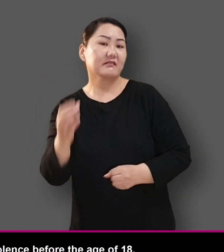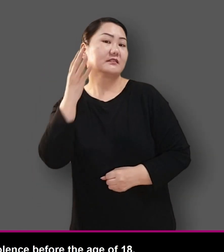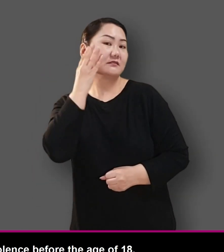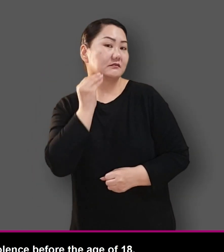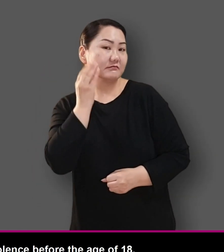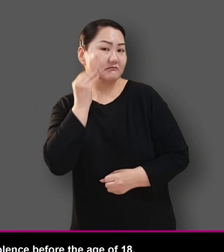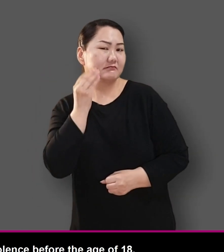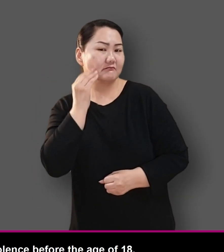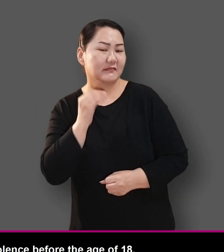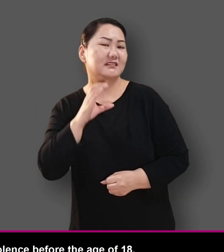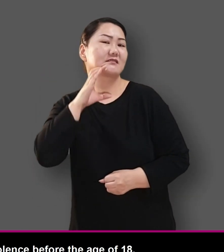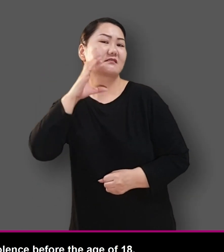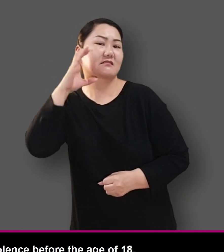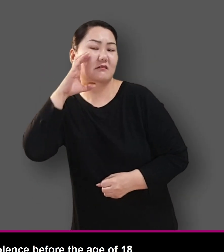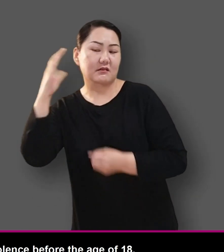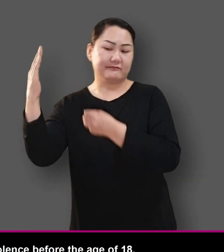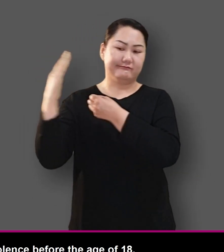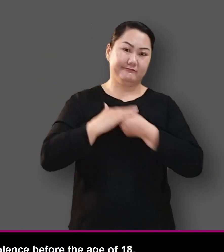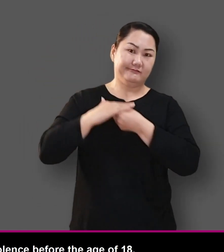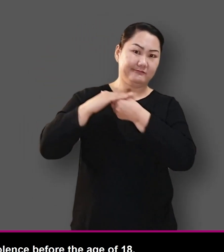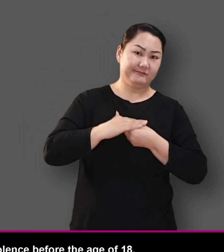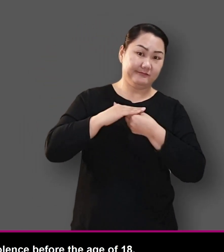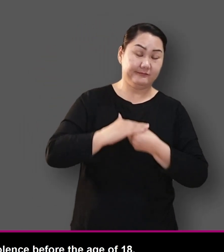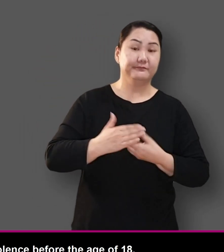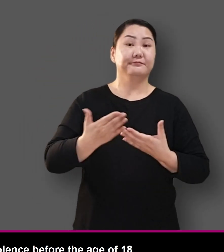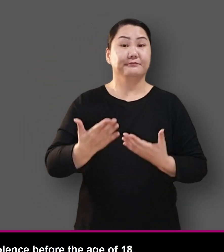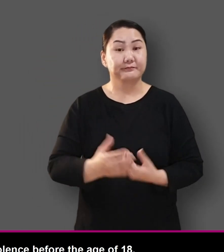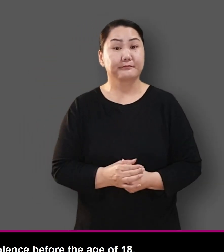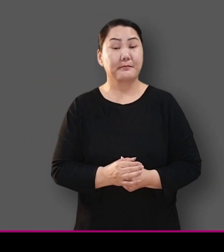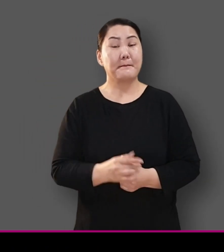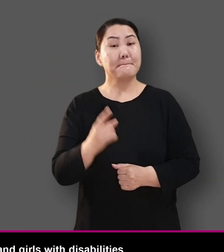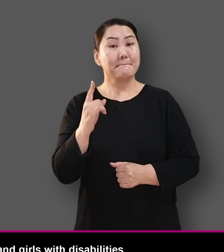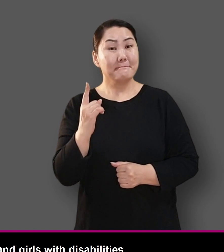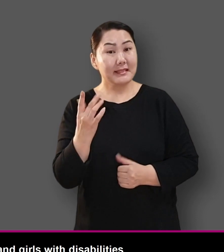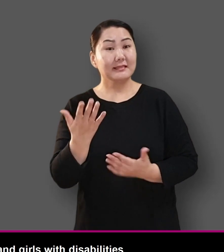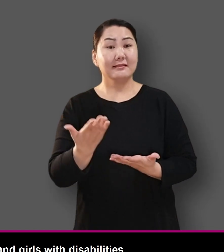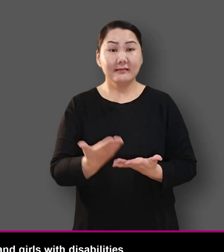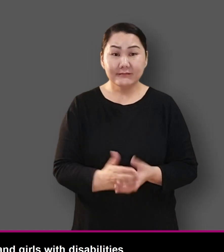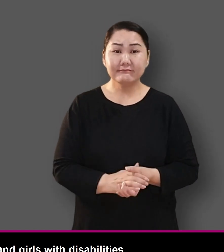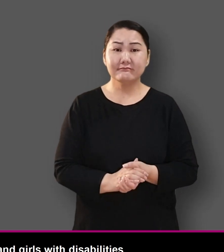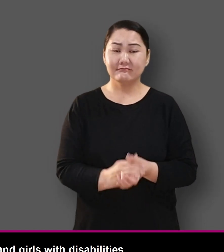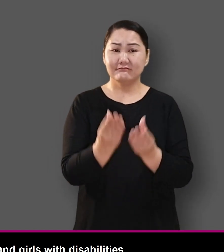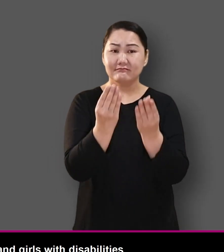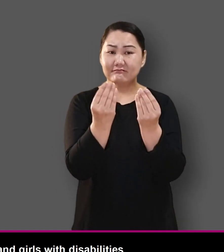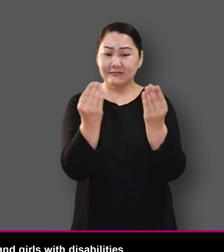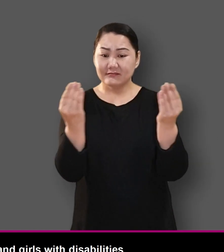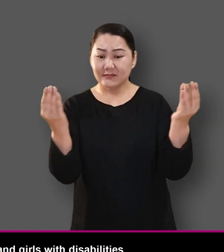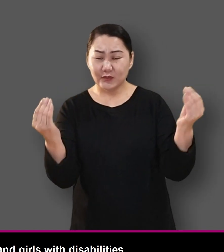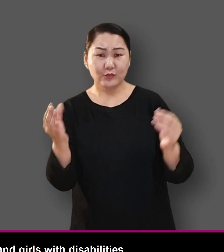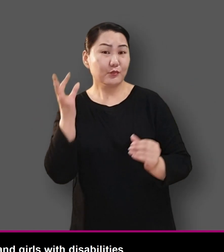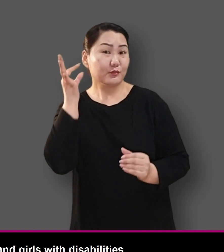experience sexual violence before the age of 18, and many women and girls with